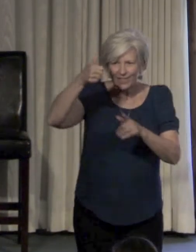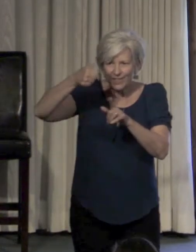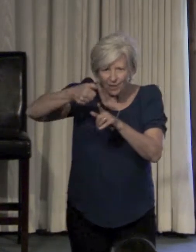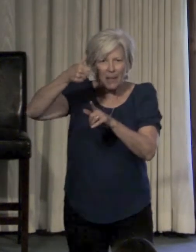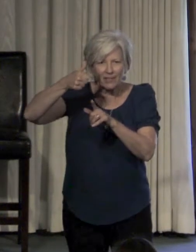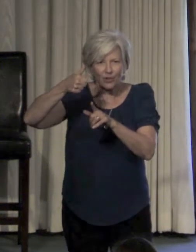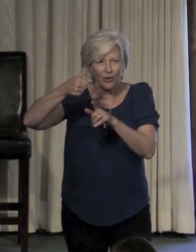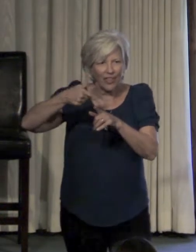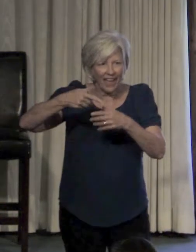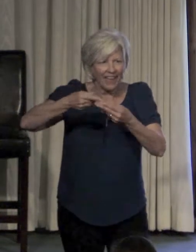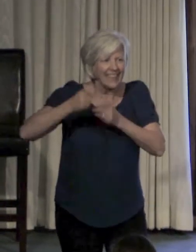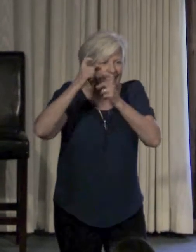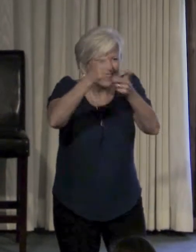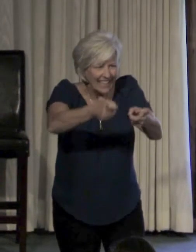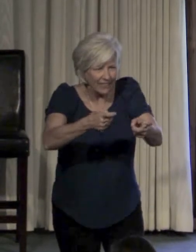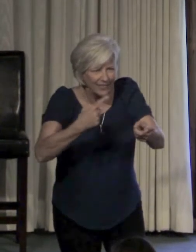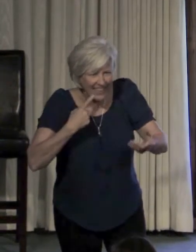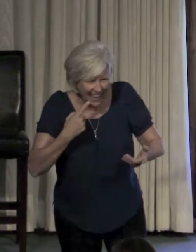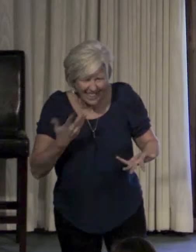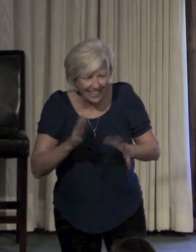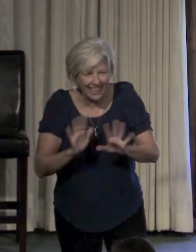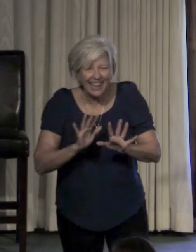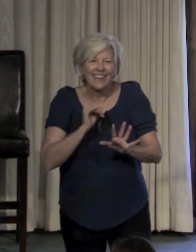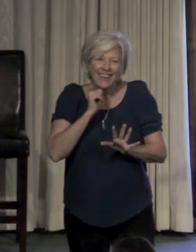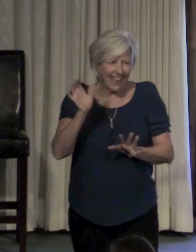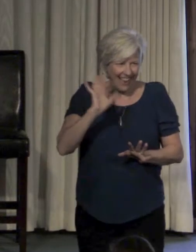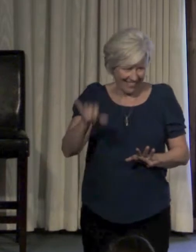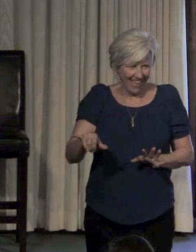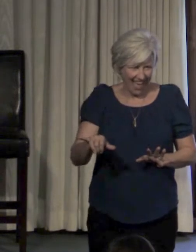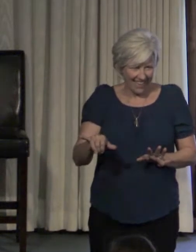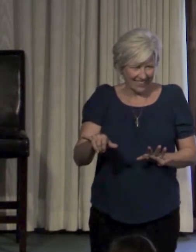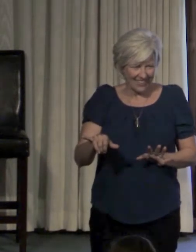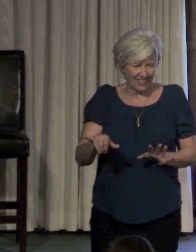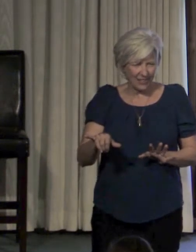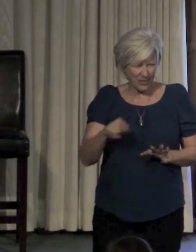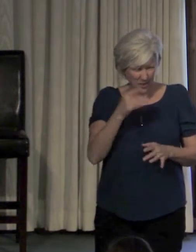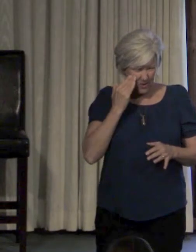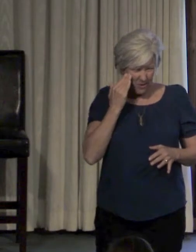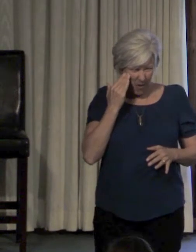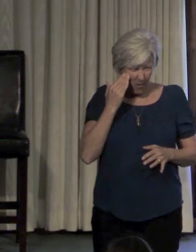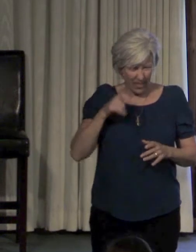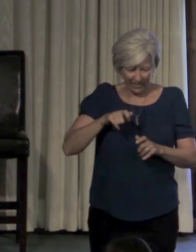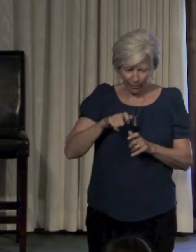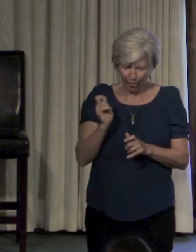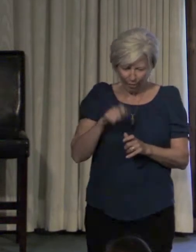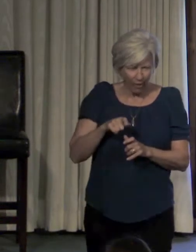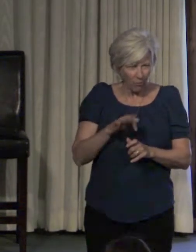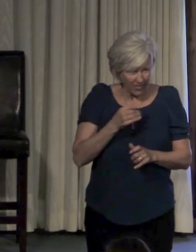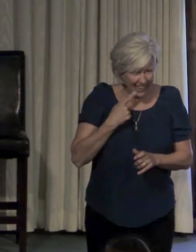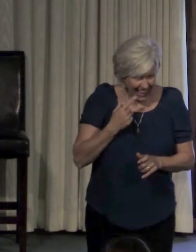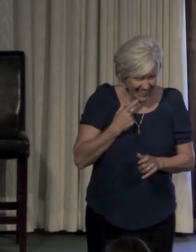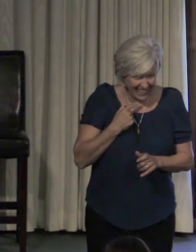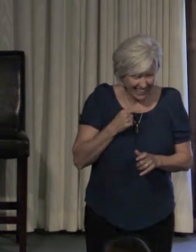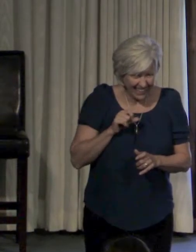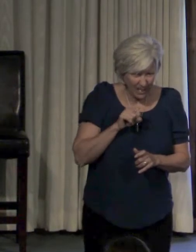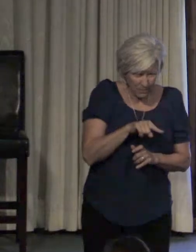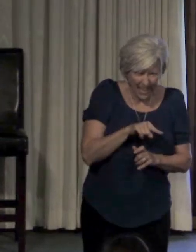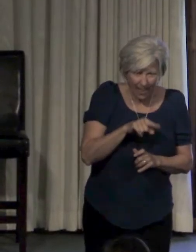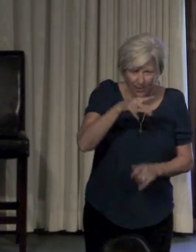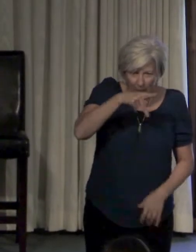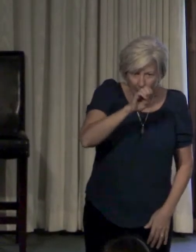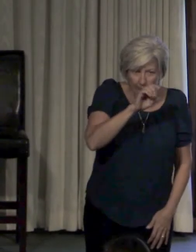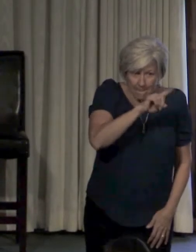of us somewhere that if only we were good enough, you know, he'd flip his head off and a little Pez of joy would come, you know,